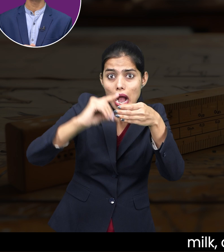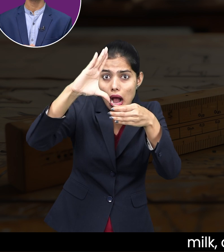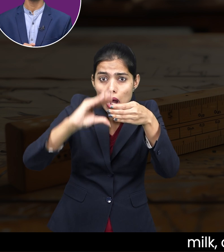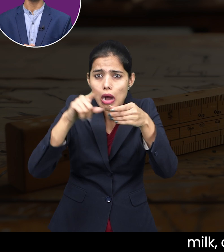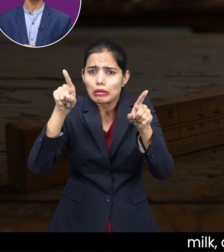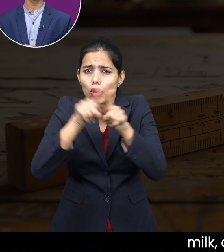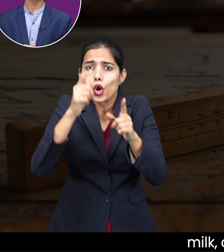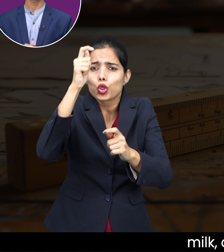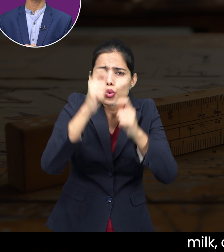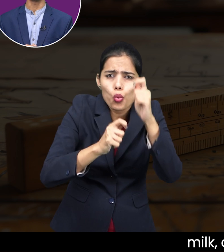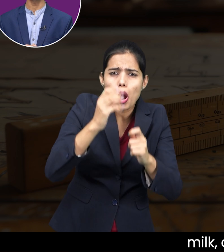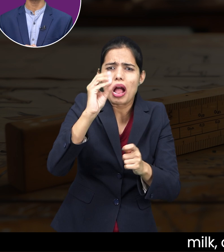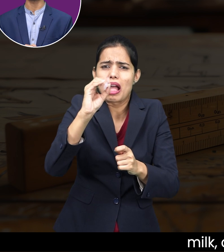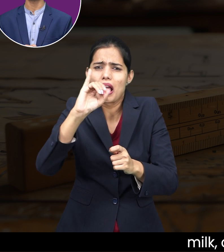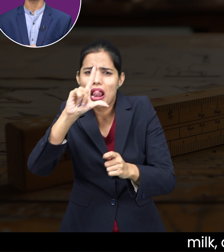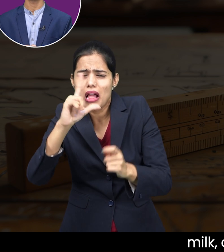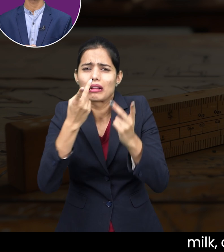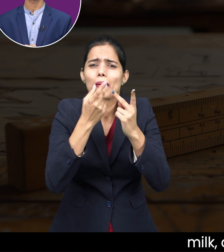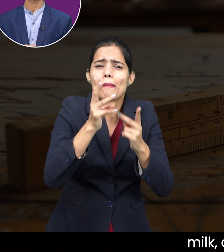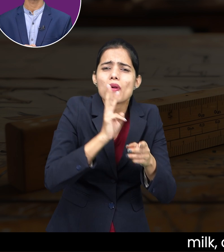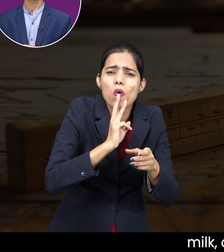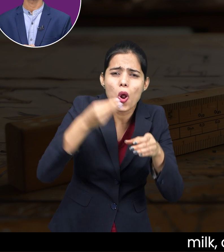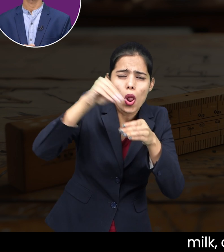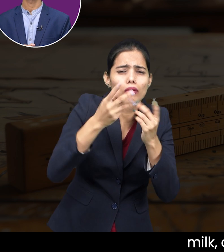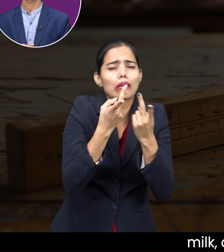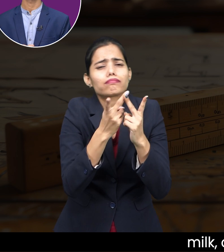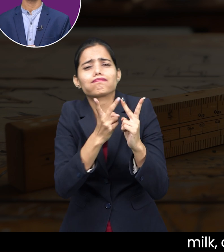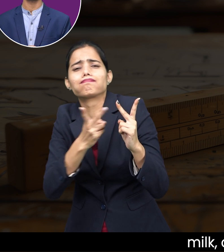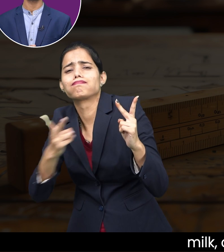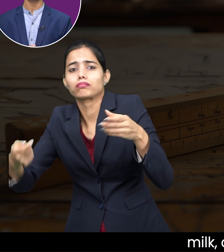milk, oils, water, etc.